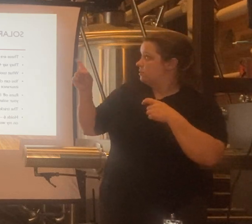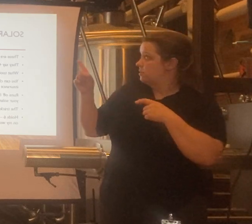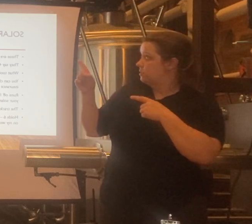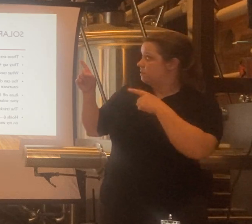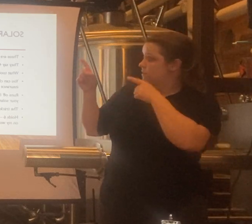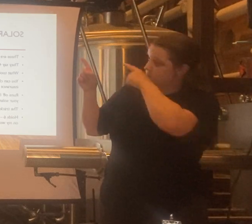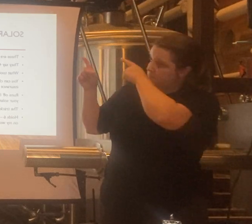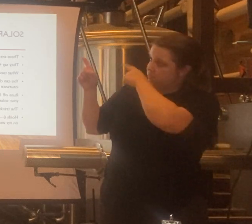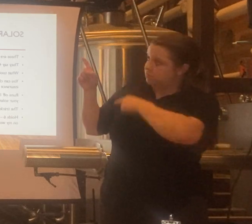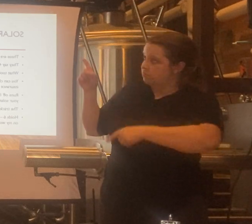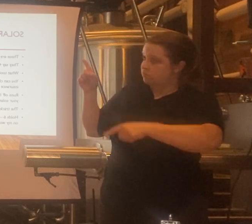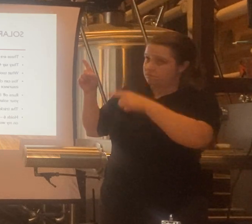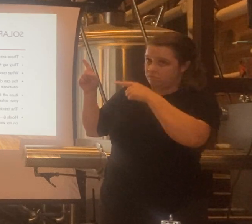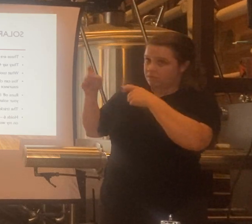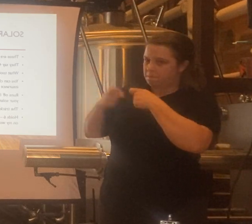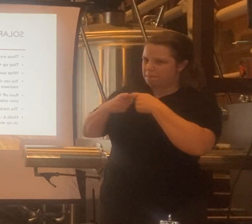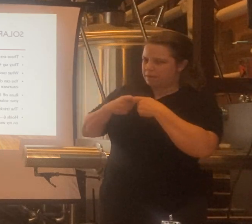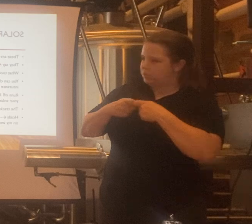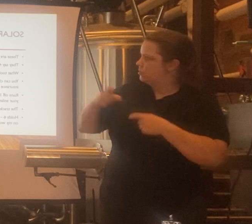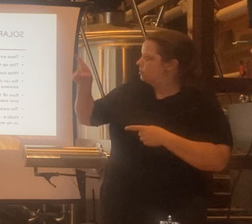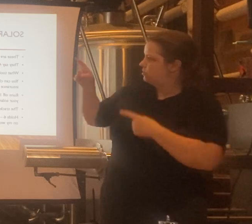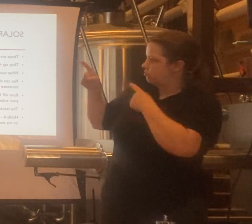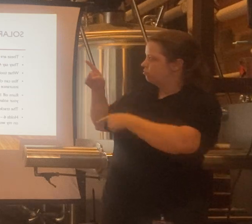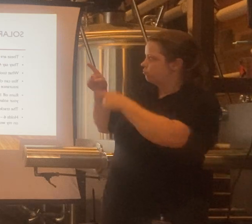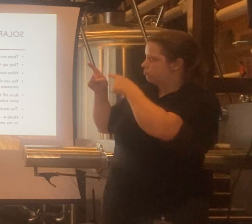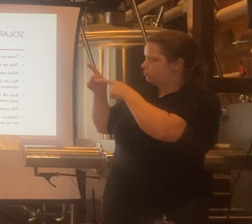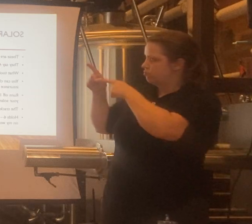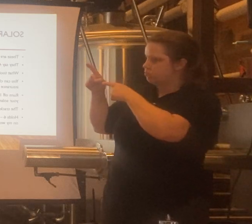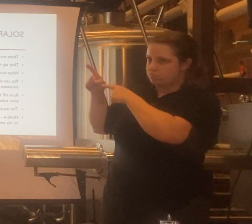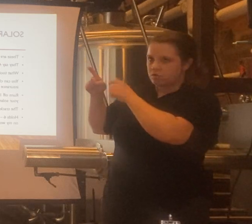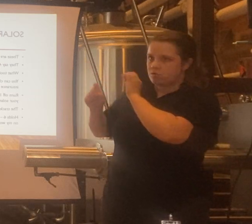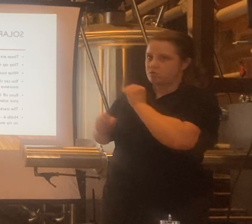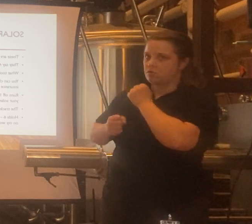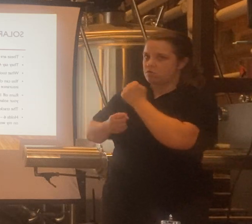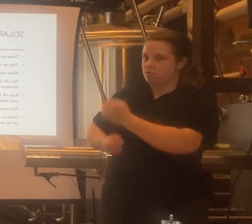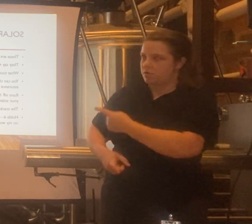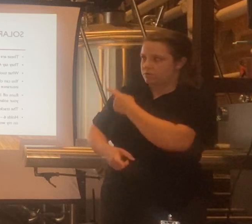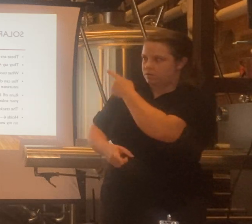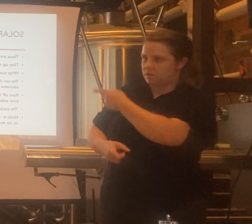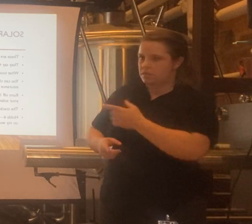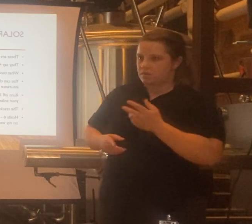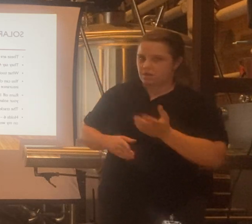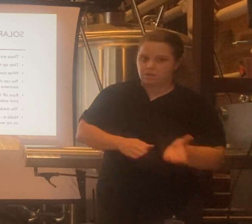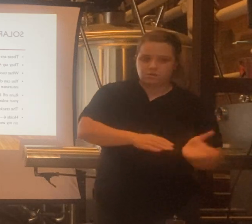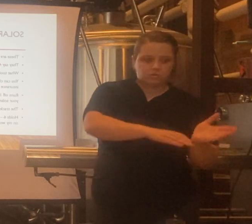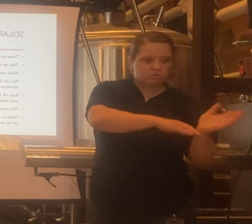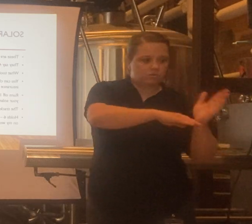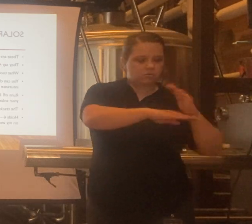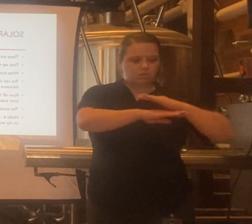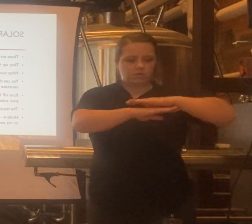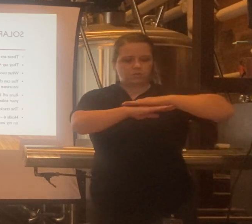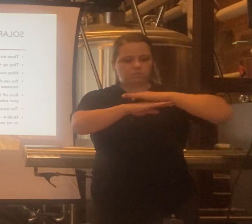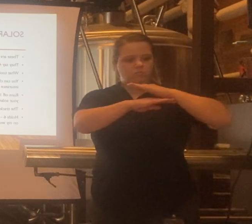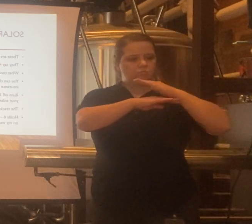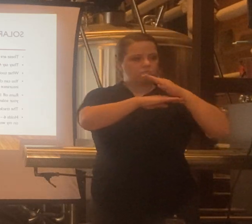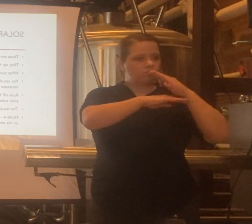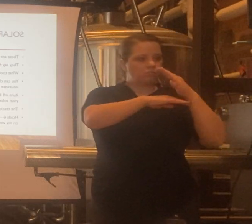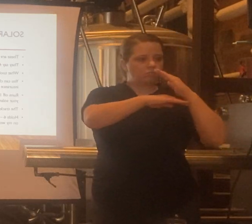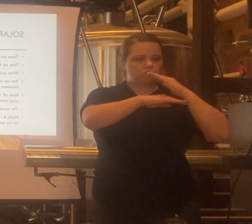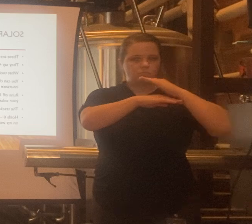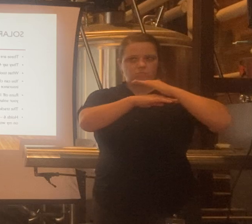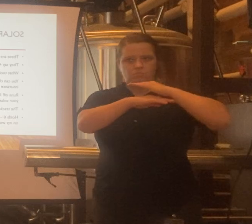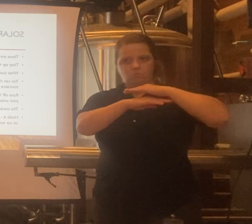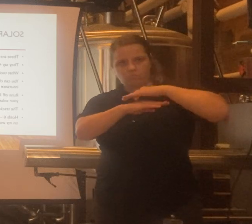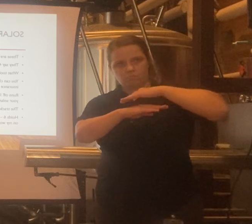that, and then makes this thing turn. Pretty nice. So again, same scenario with this guy is